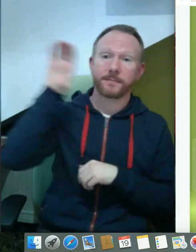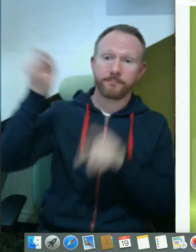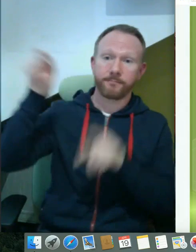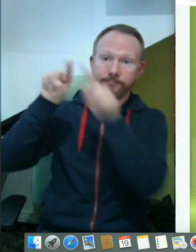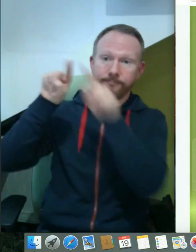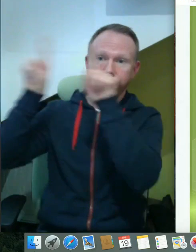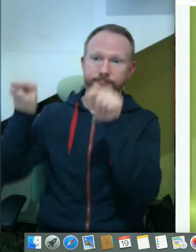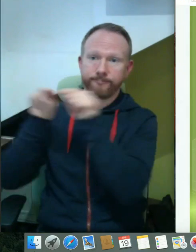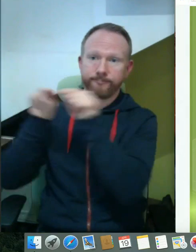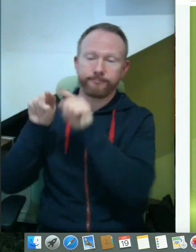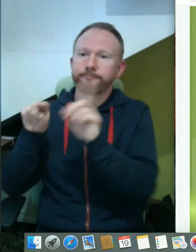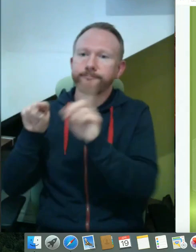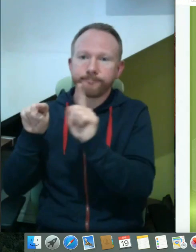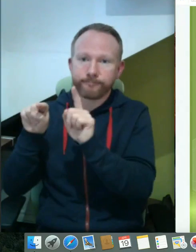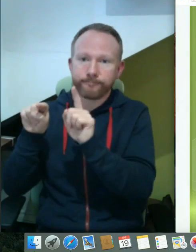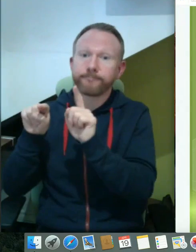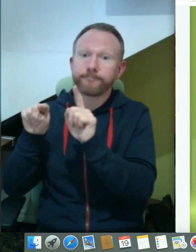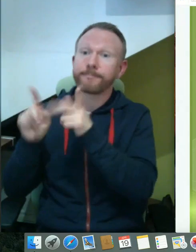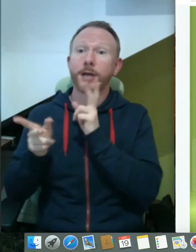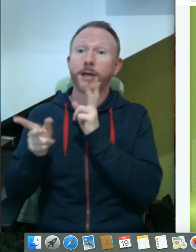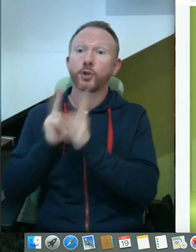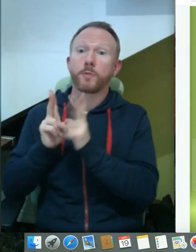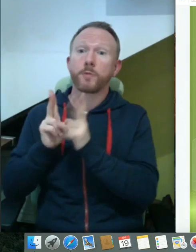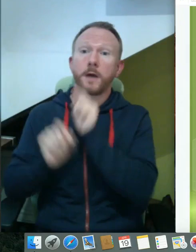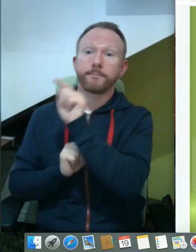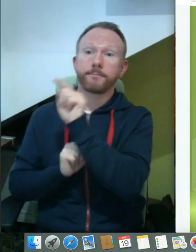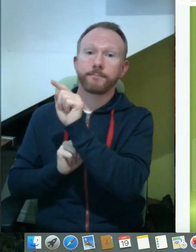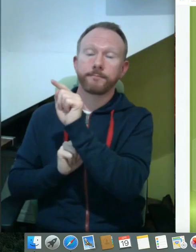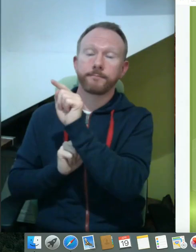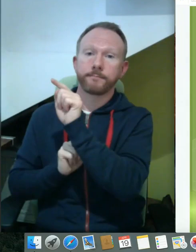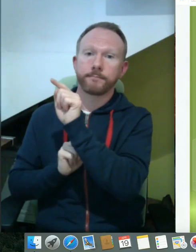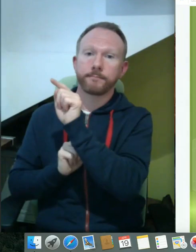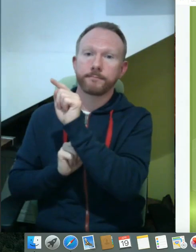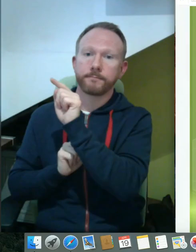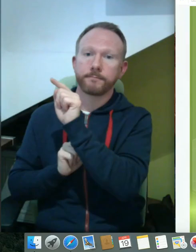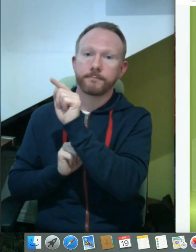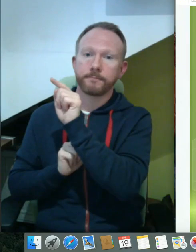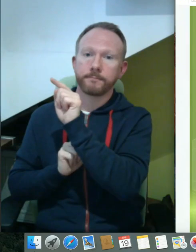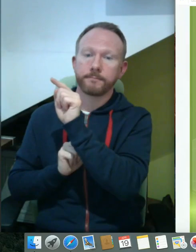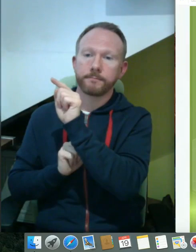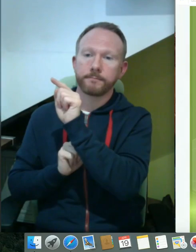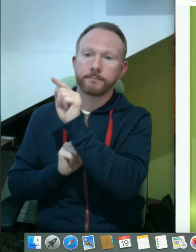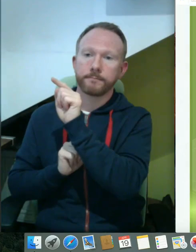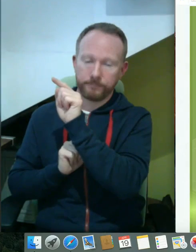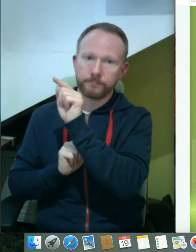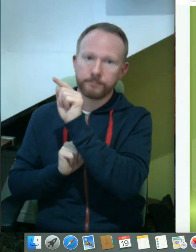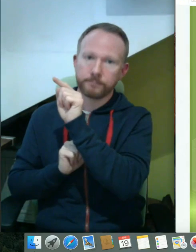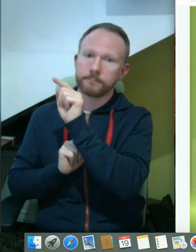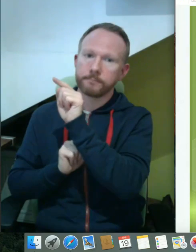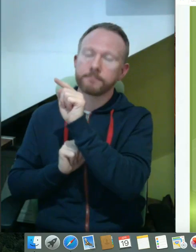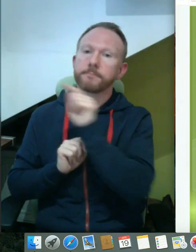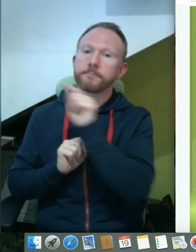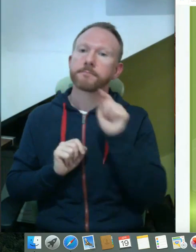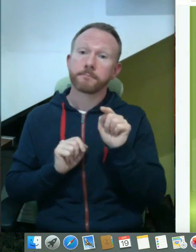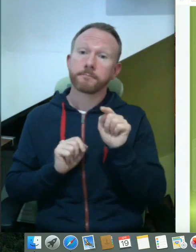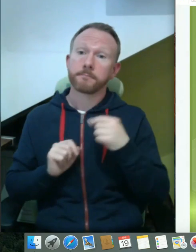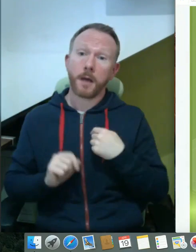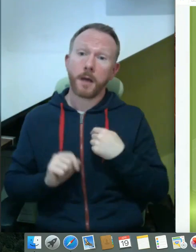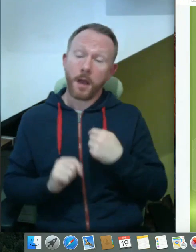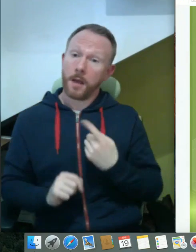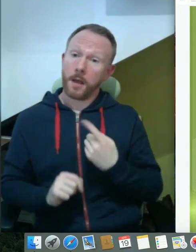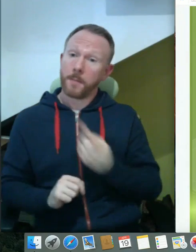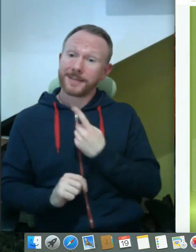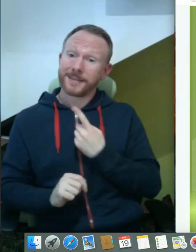the screen, you'll see the interpreter in a box. And this is one of the best examples that I've